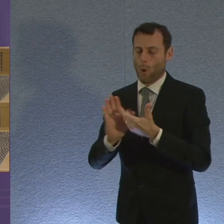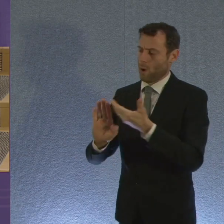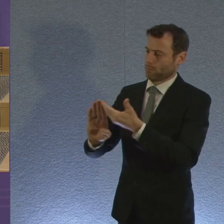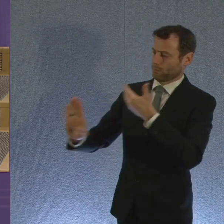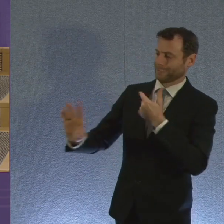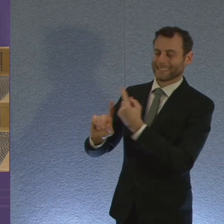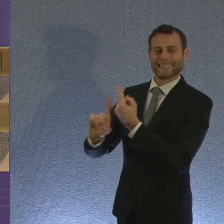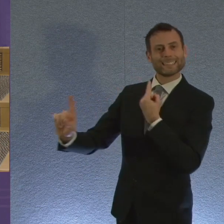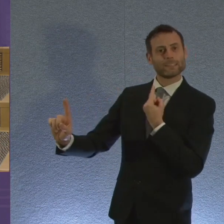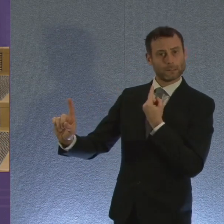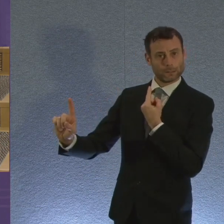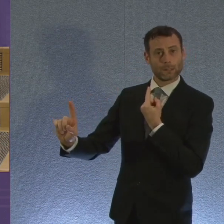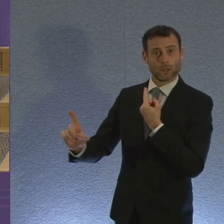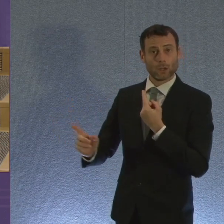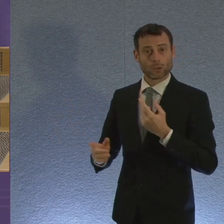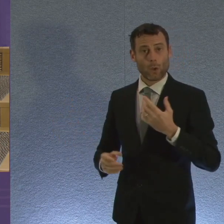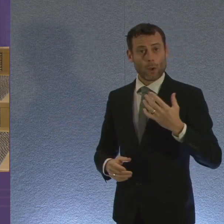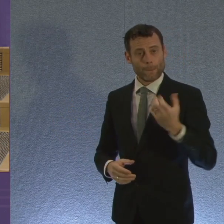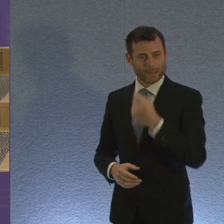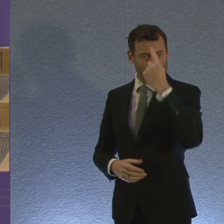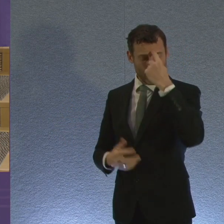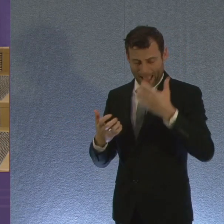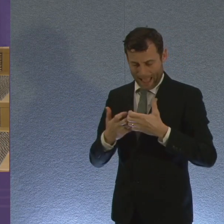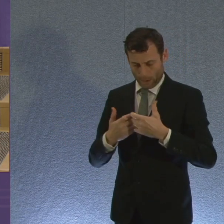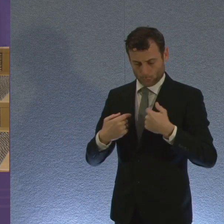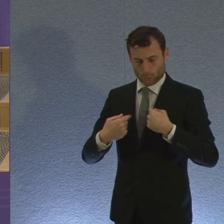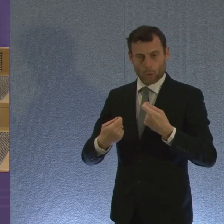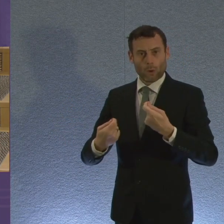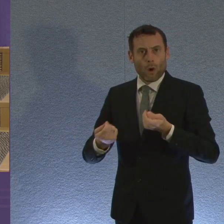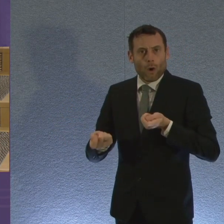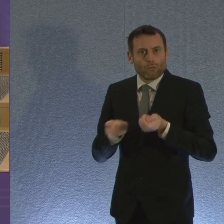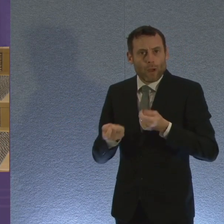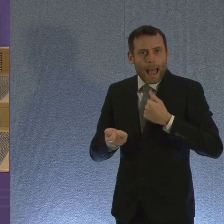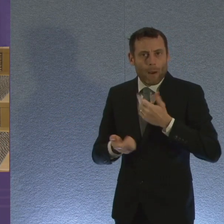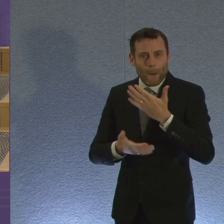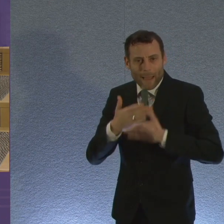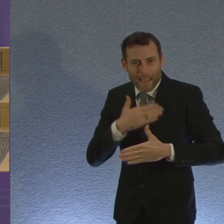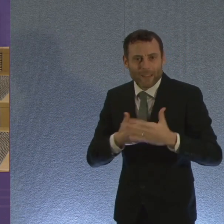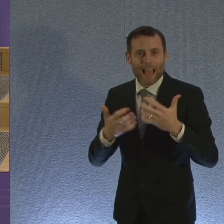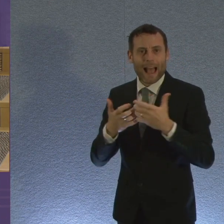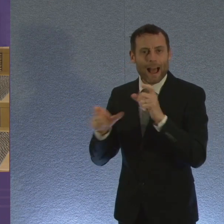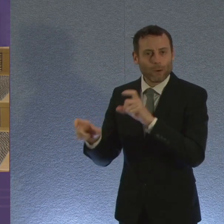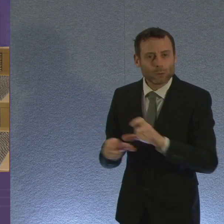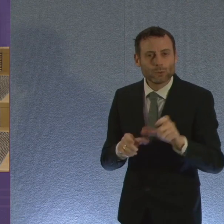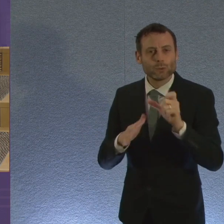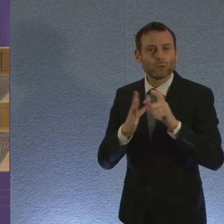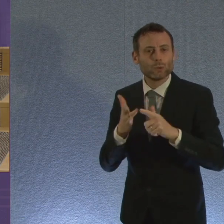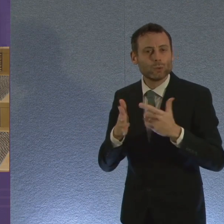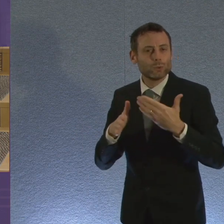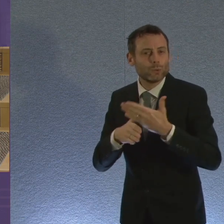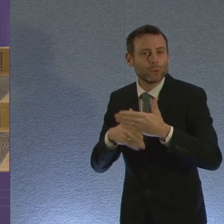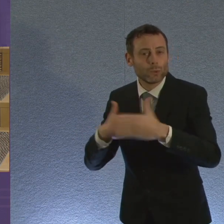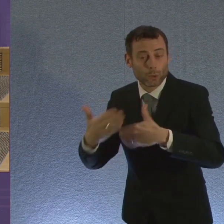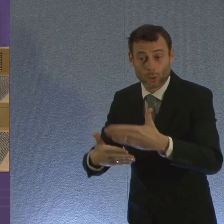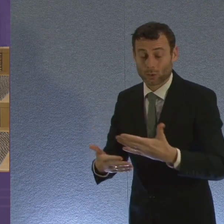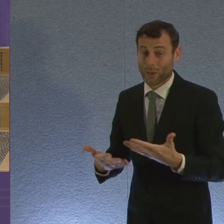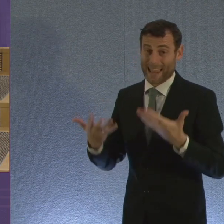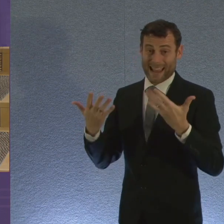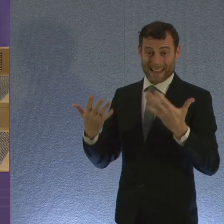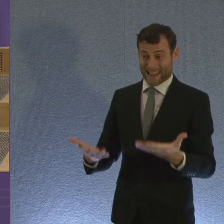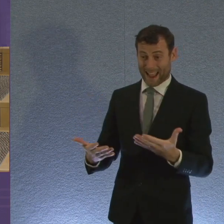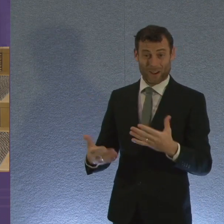differently about how to regulate ourselves and how to do business. Presiding Officer, these are dramatic, unprecedented measures for dramatic, unprecedented